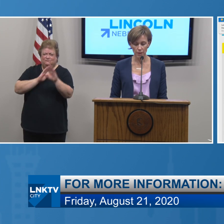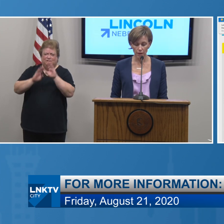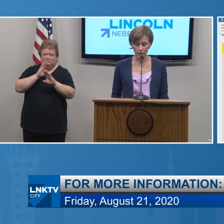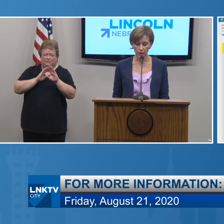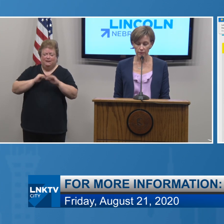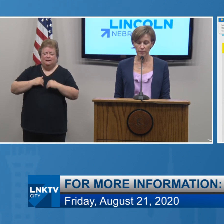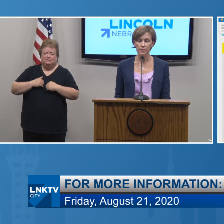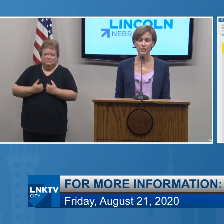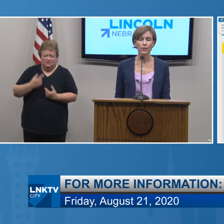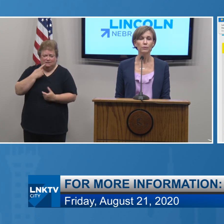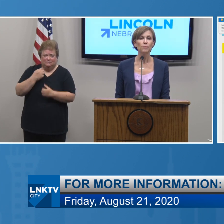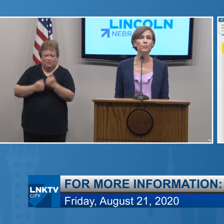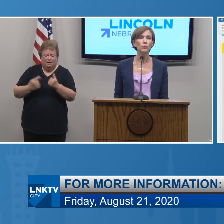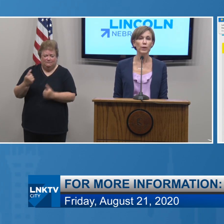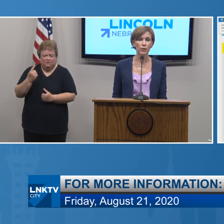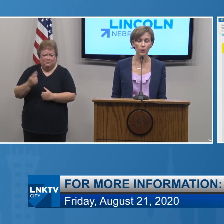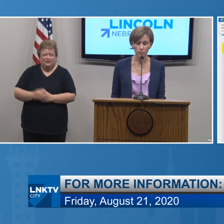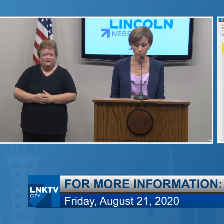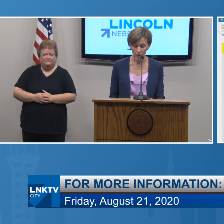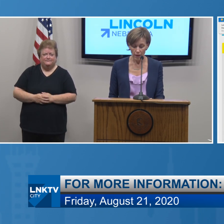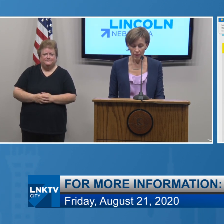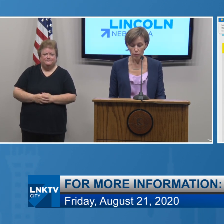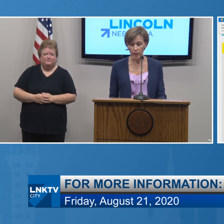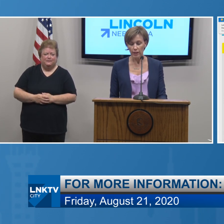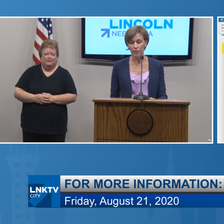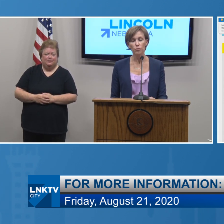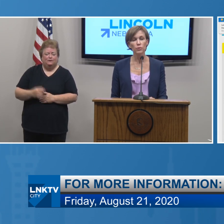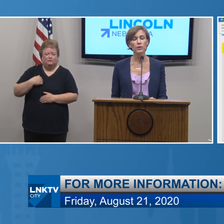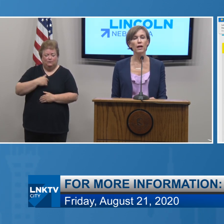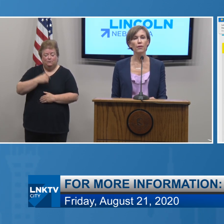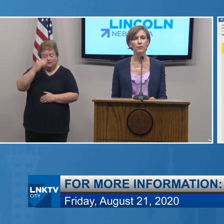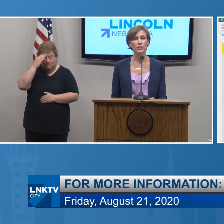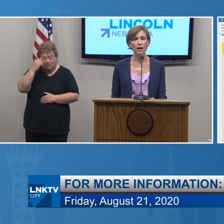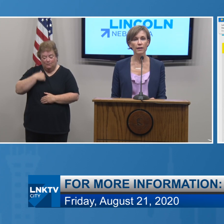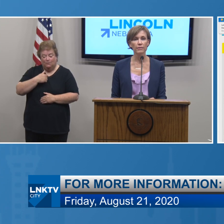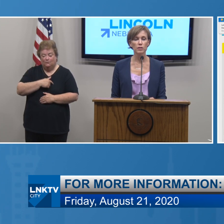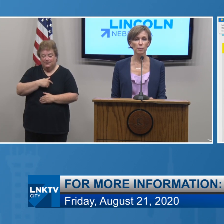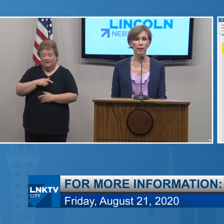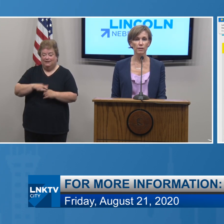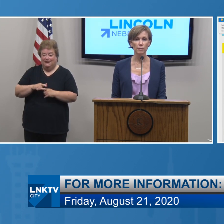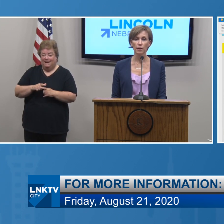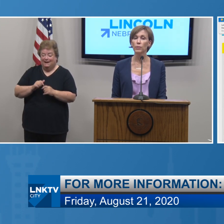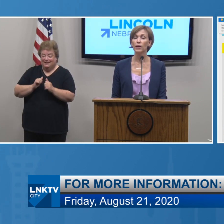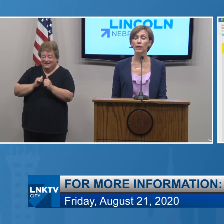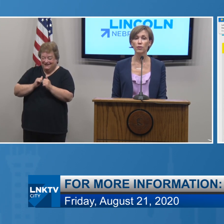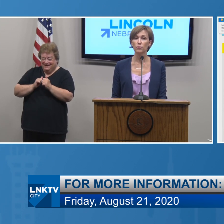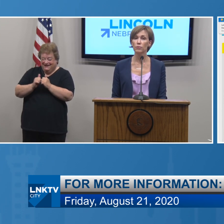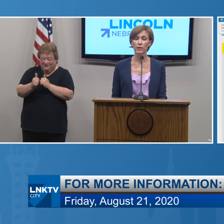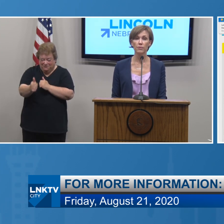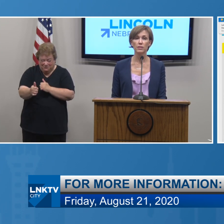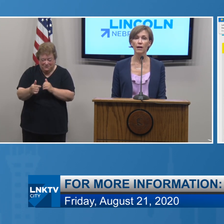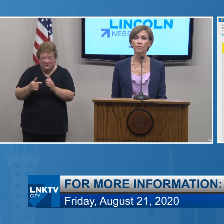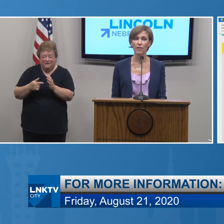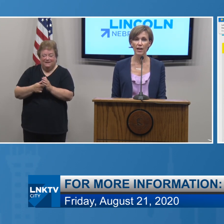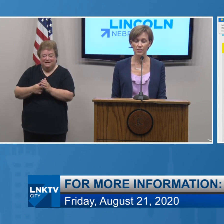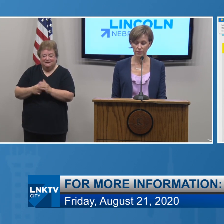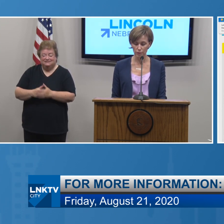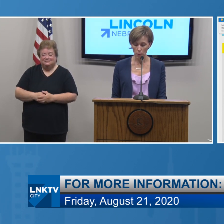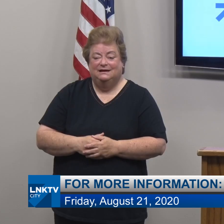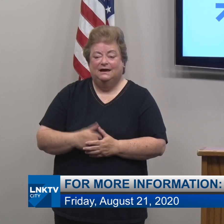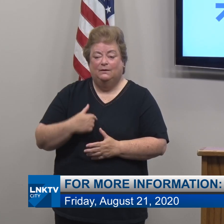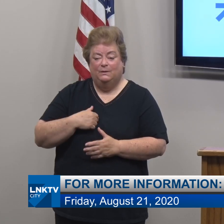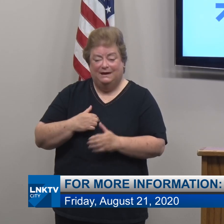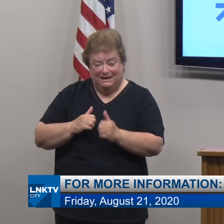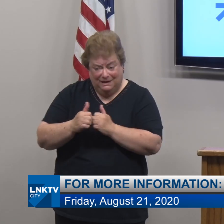everybody. Still, we know that we can get through to the other side of this pandemic, and we can get through to the other side